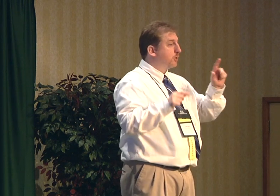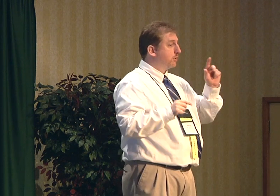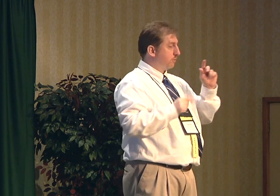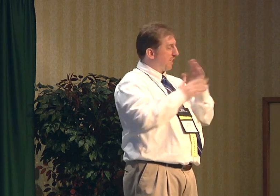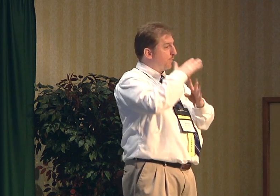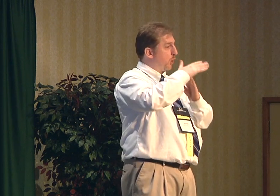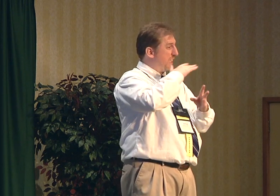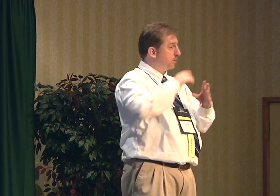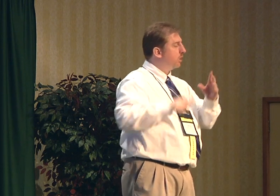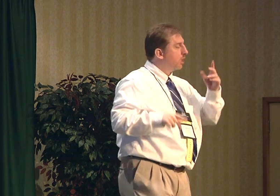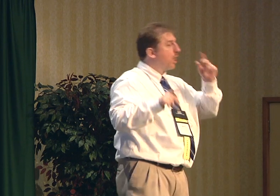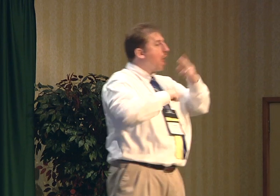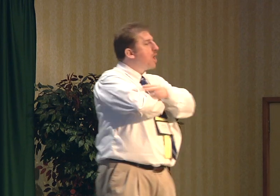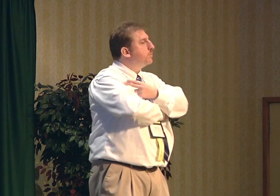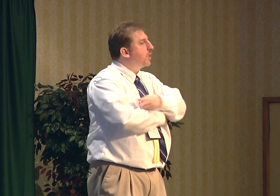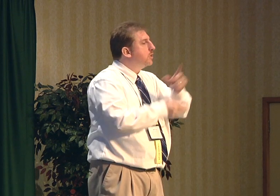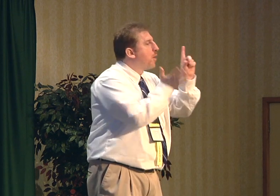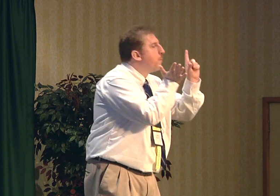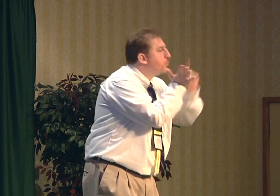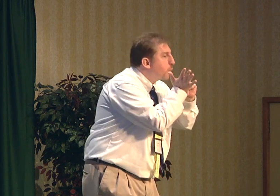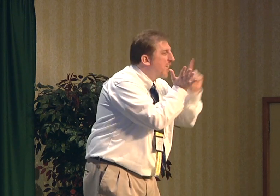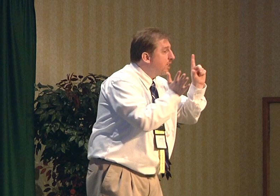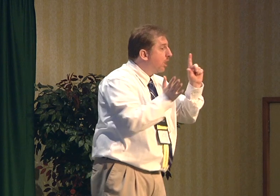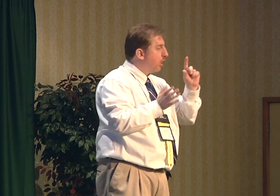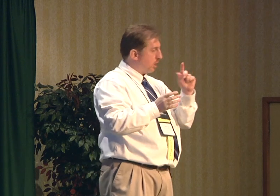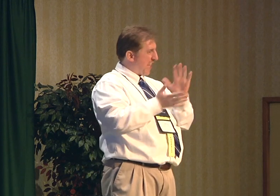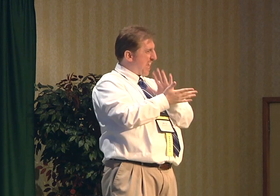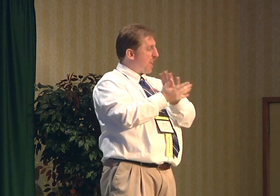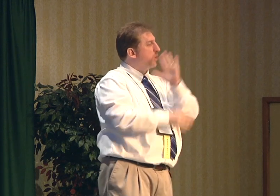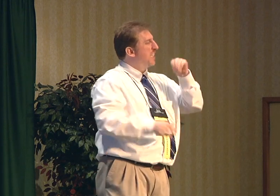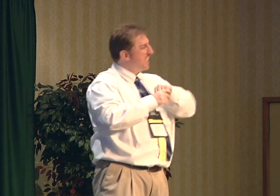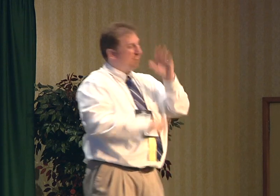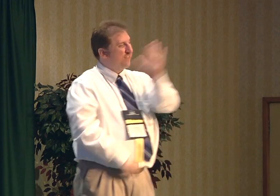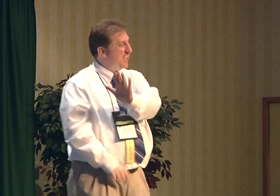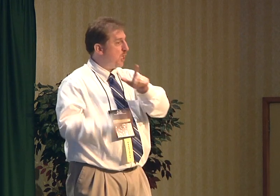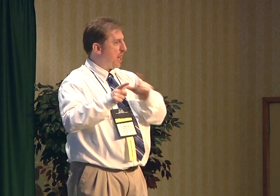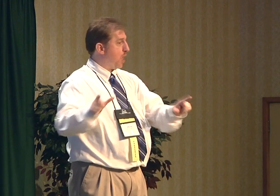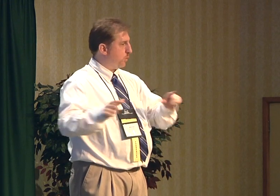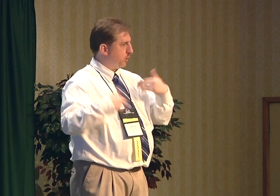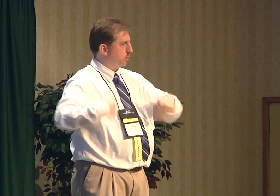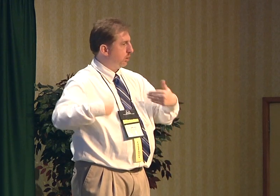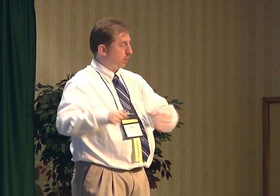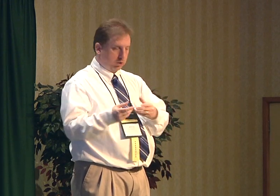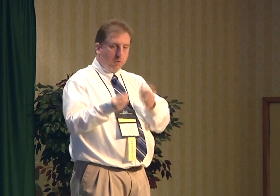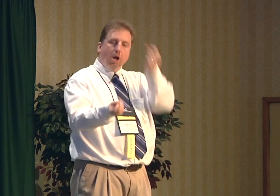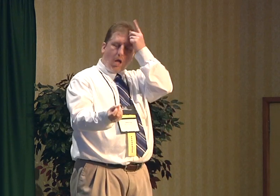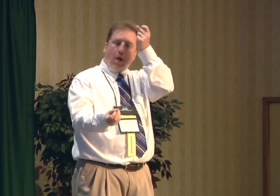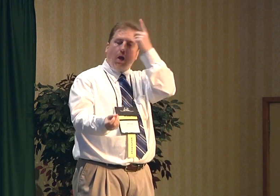For those who speak another language, for immigrants, hospitals will print that information in their language.